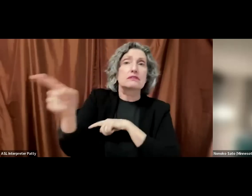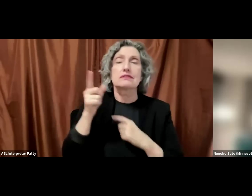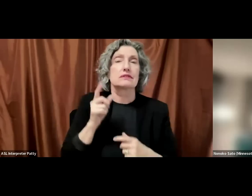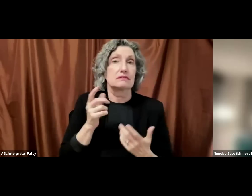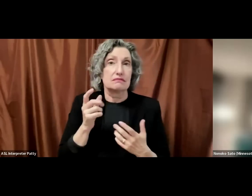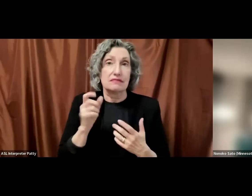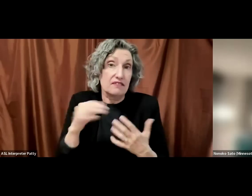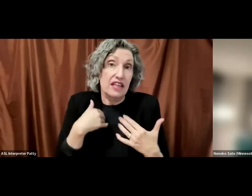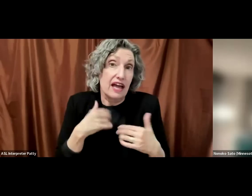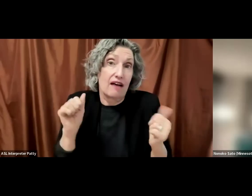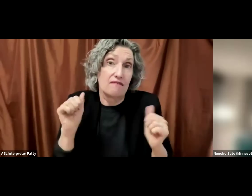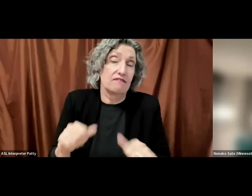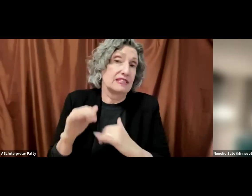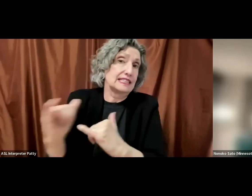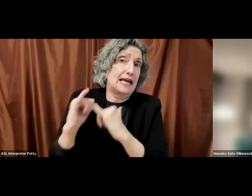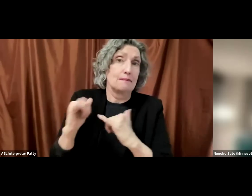that they have similar programming.